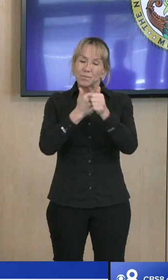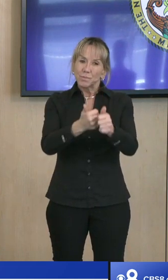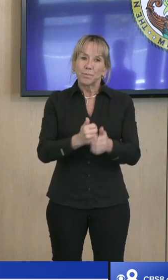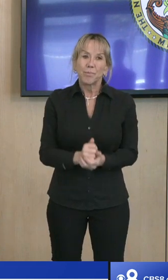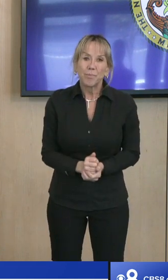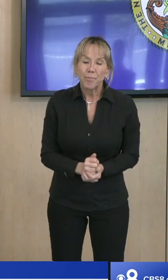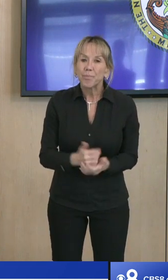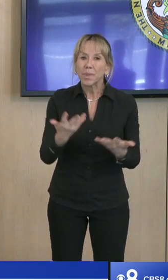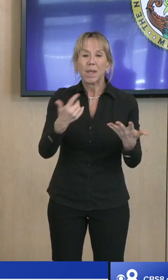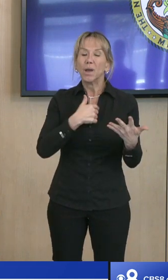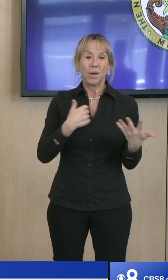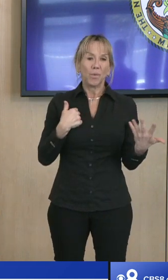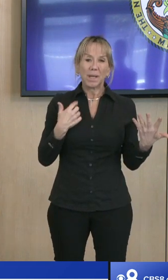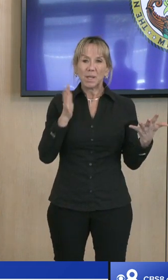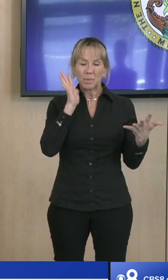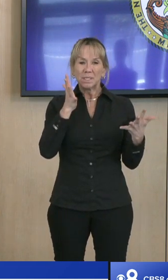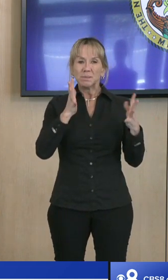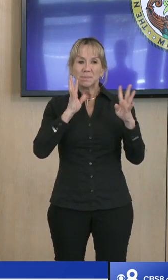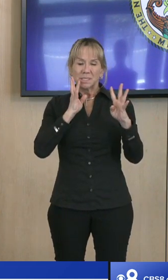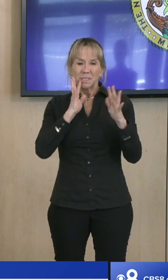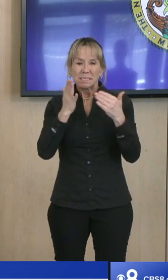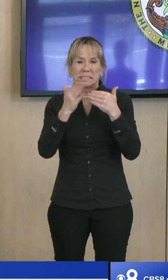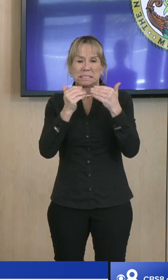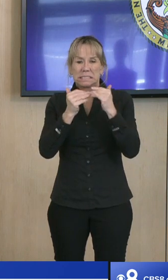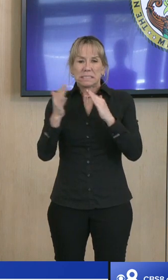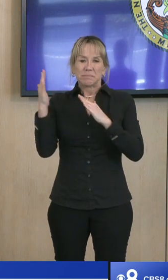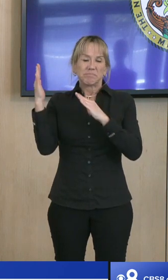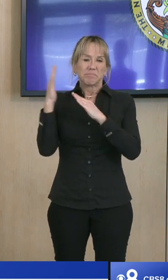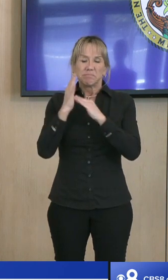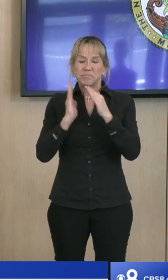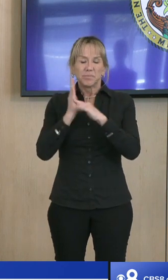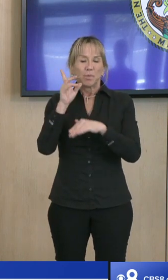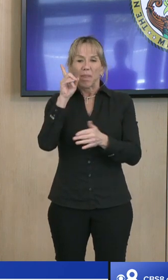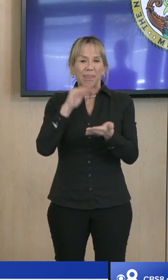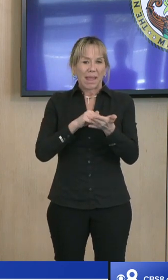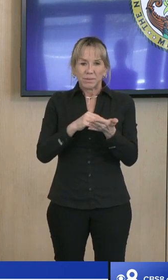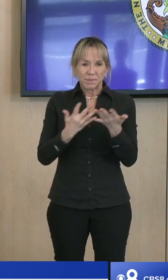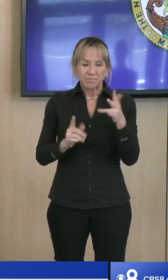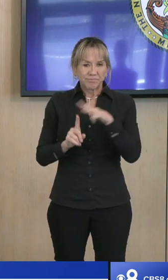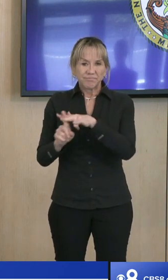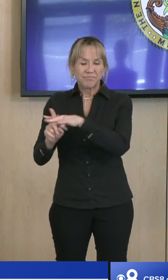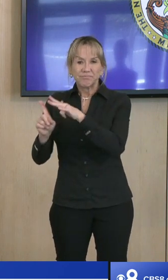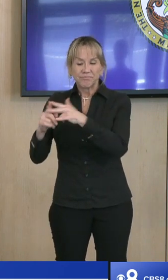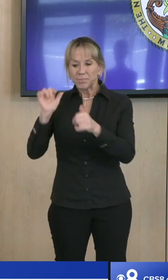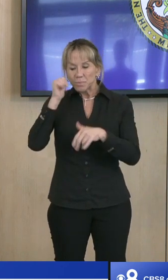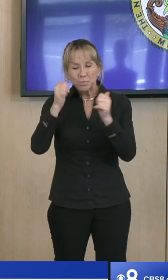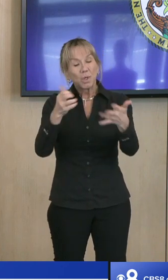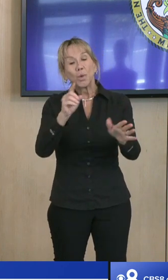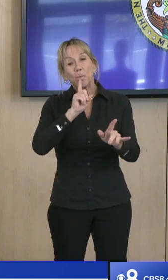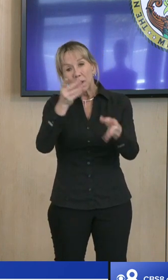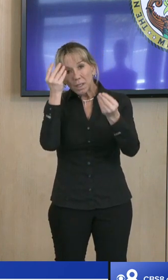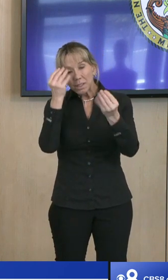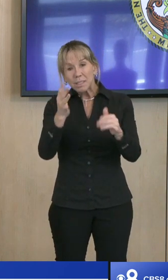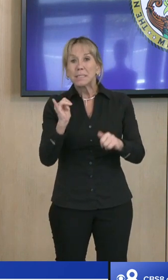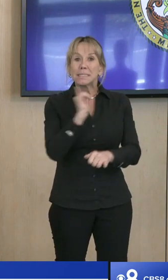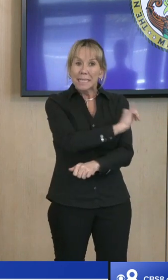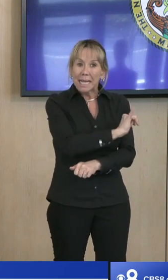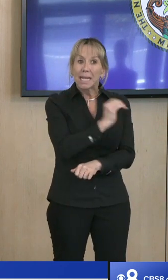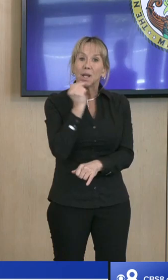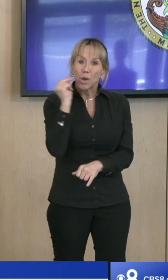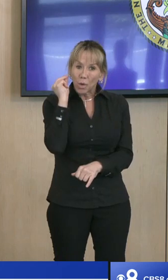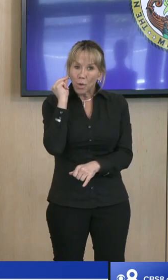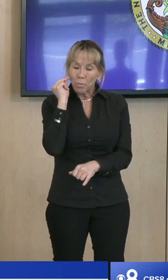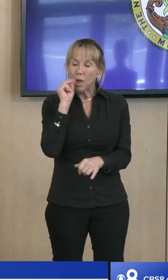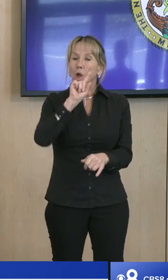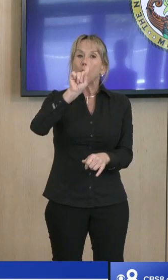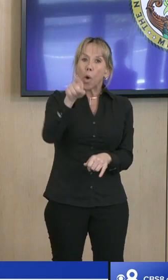topping 1,000 cases tomorrow. Frankly, you should be staying at home, going out for